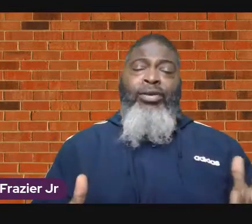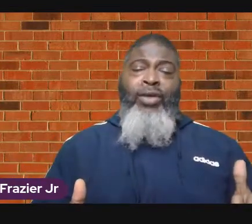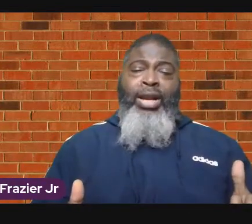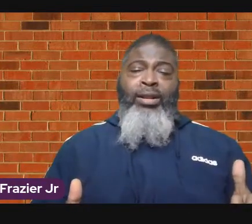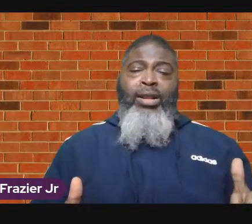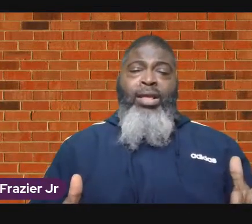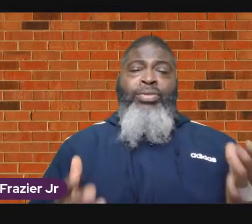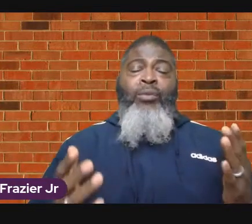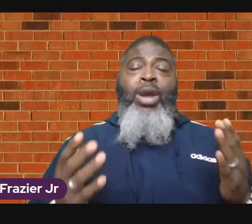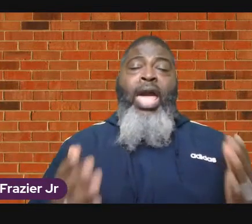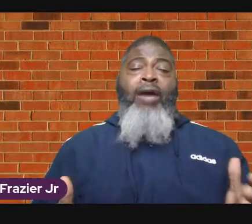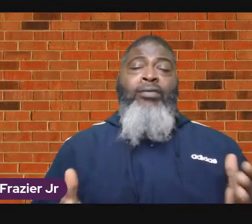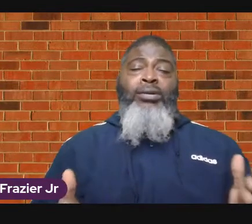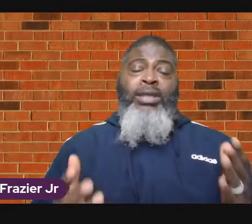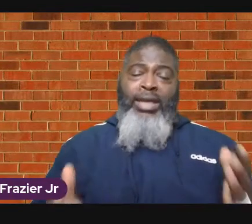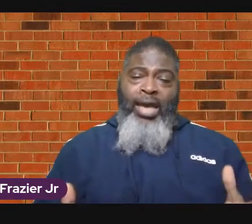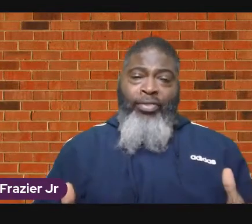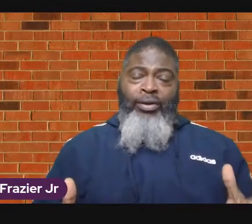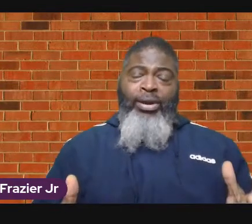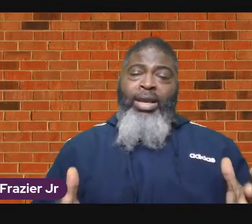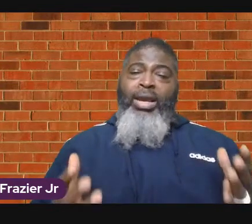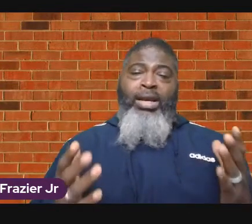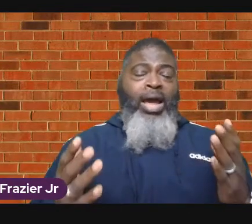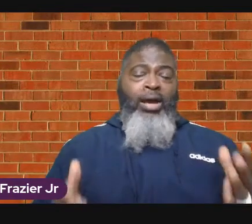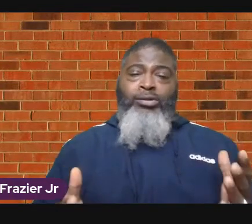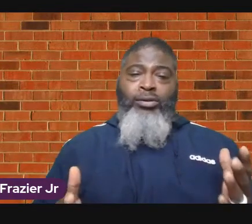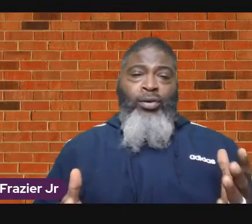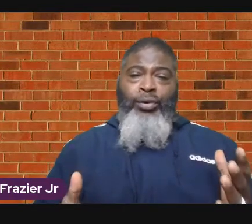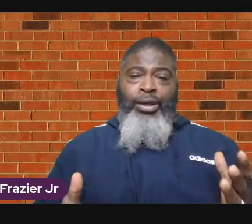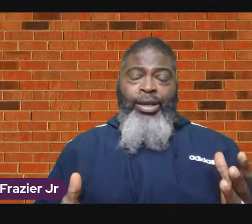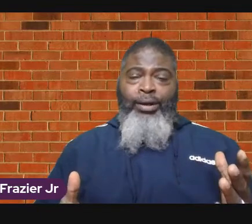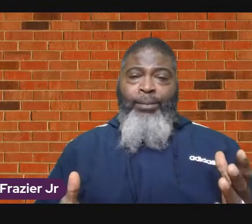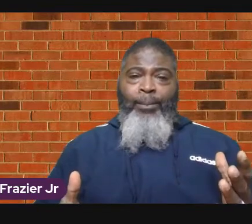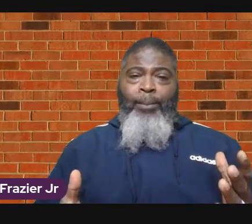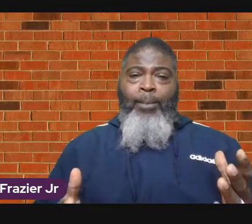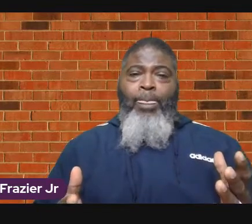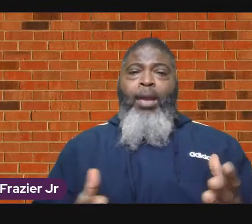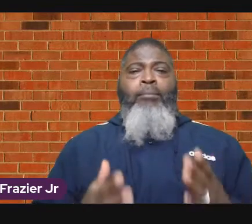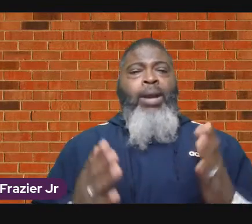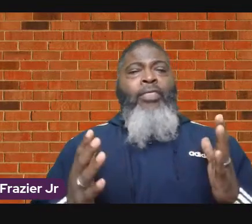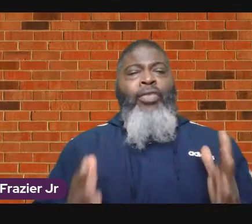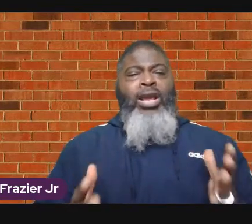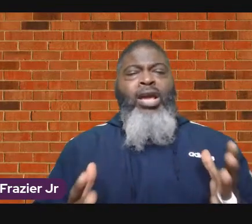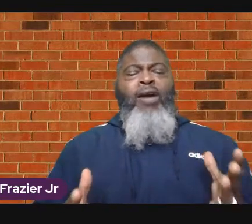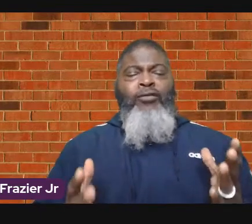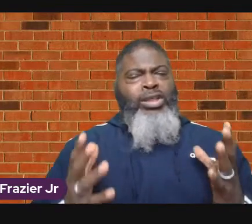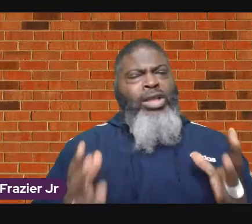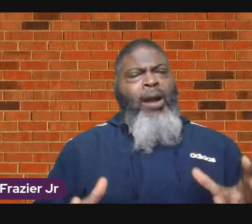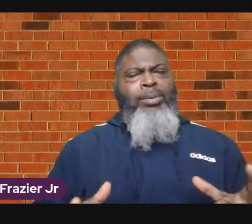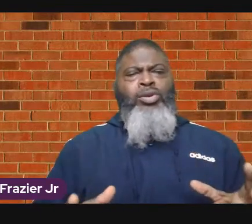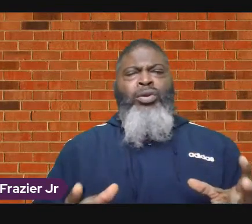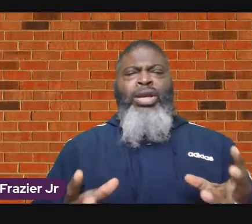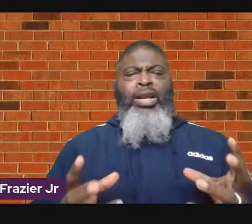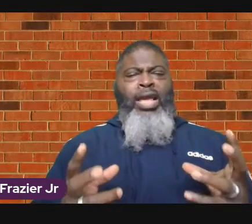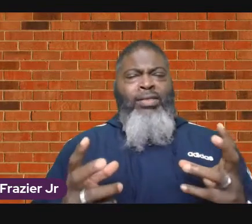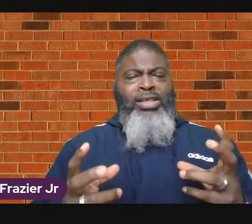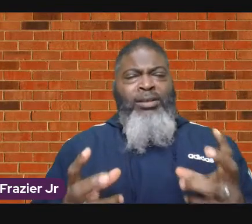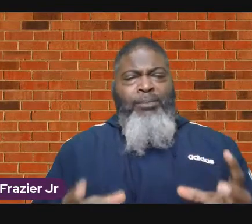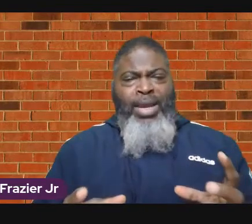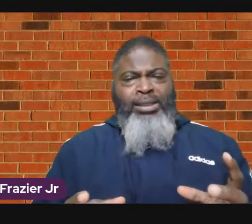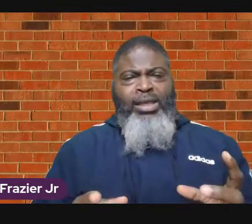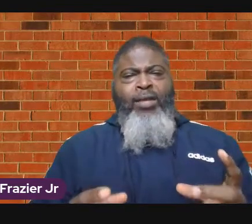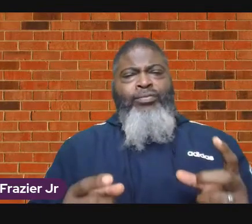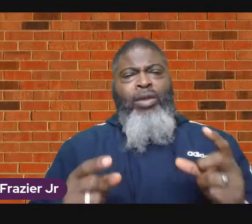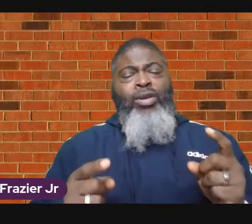take it for granted that we're ever together in the house of the Lord again. But I thank God for this opportunity and